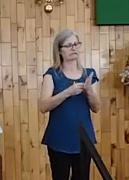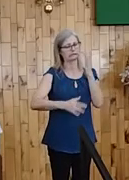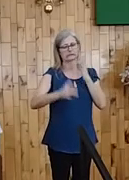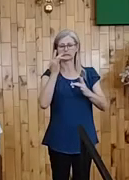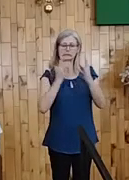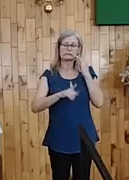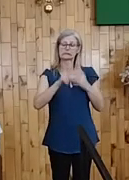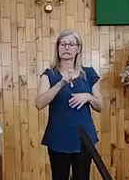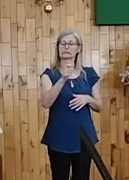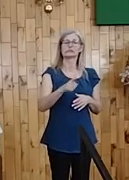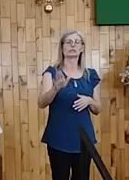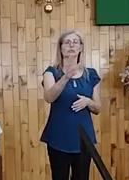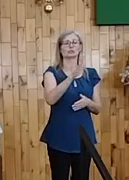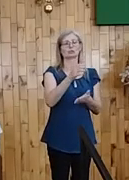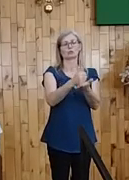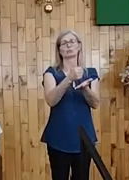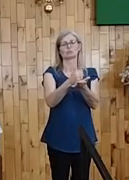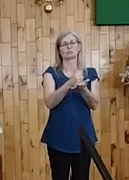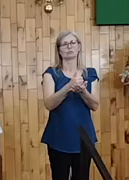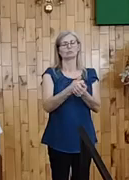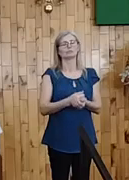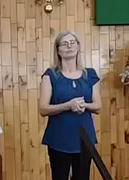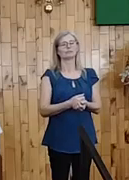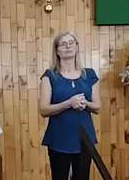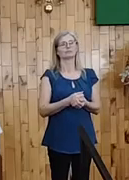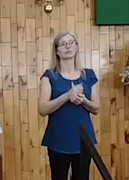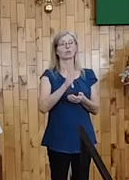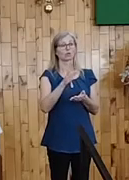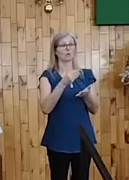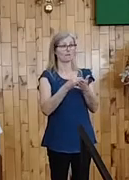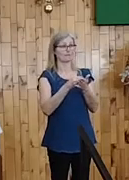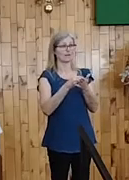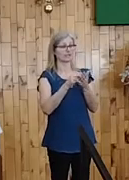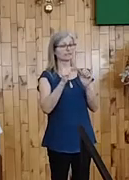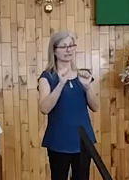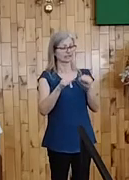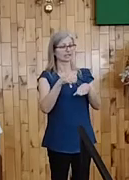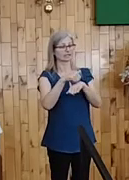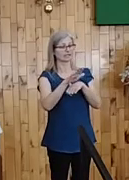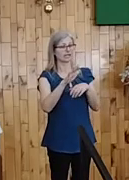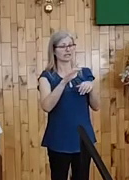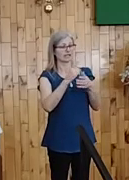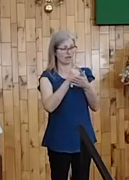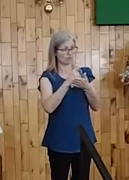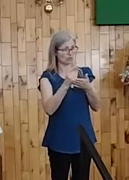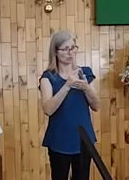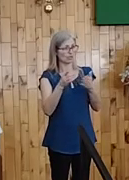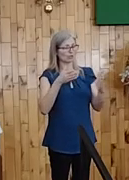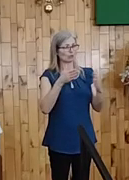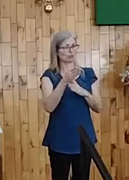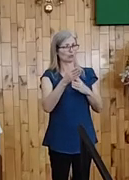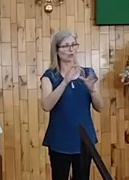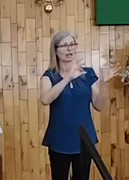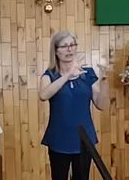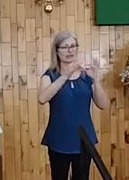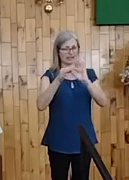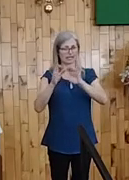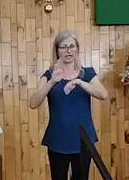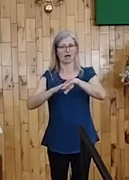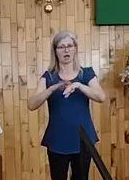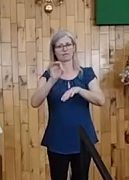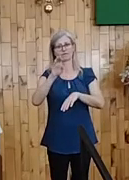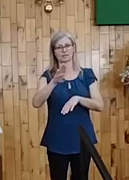financial contribution. You can now send your weekly offering through the link posted in our official Facebook page